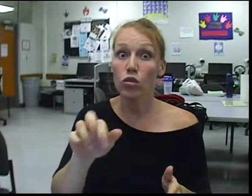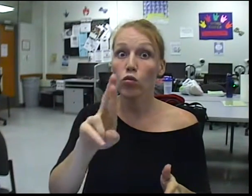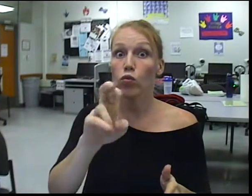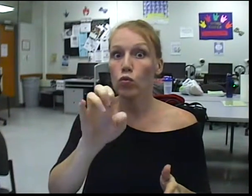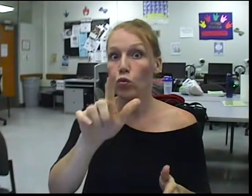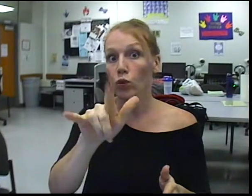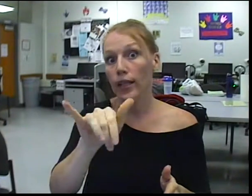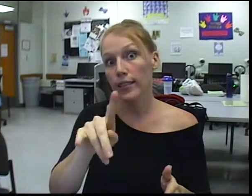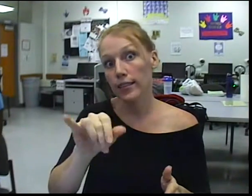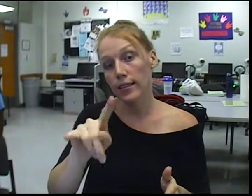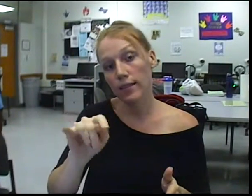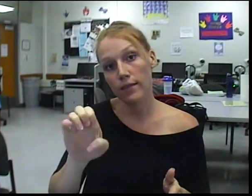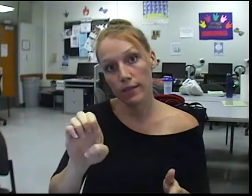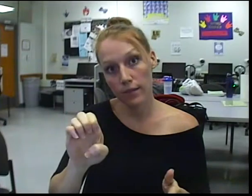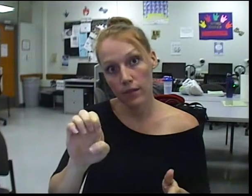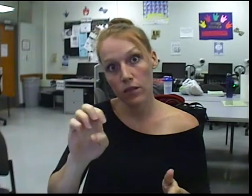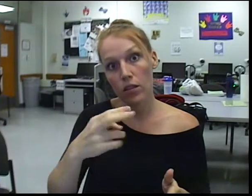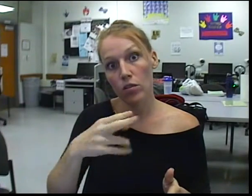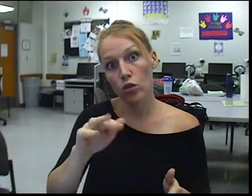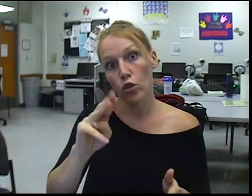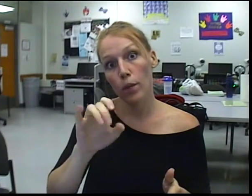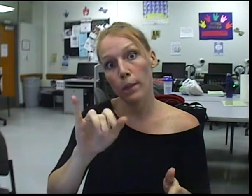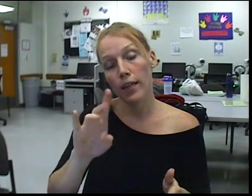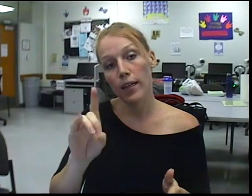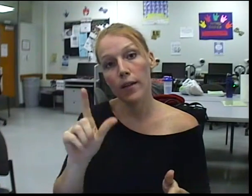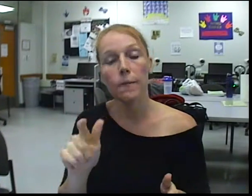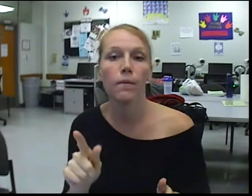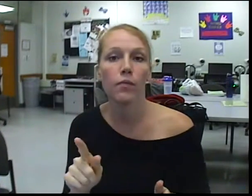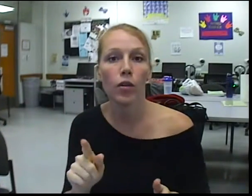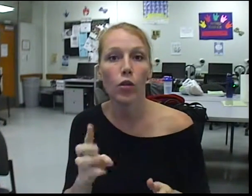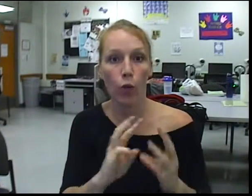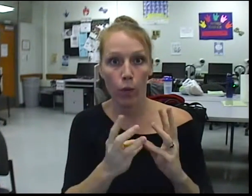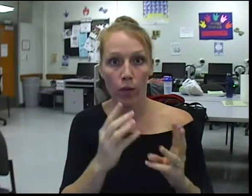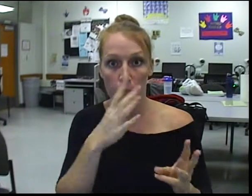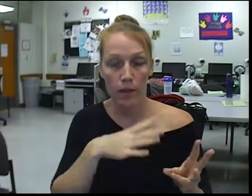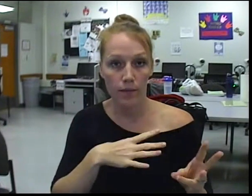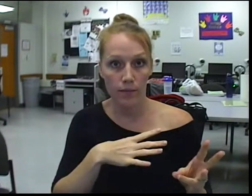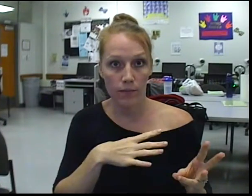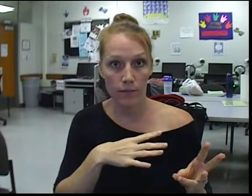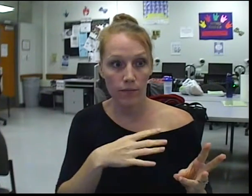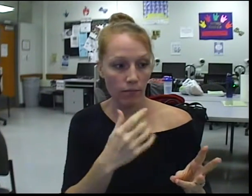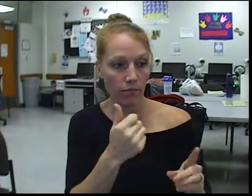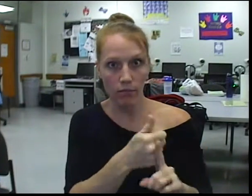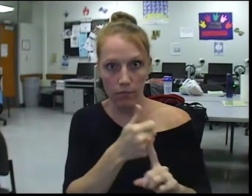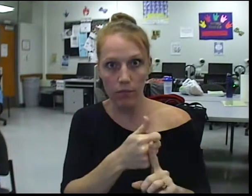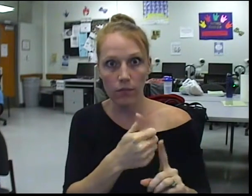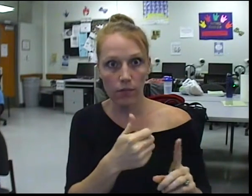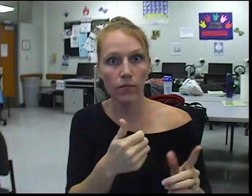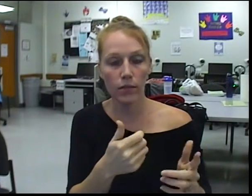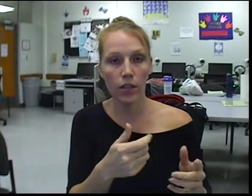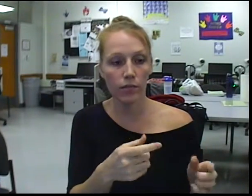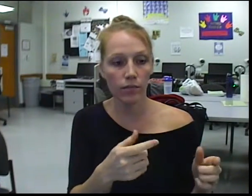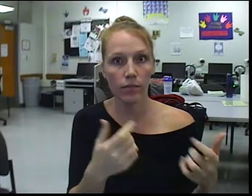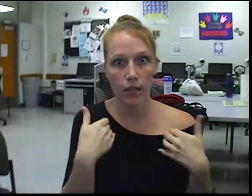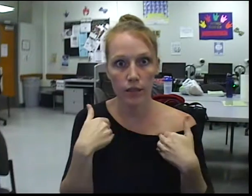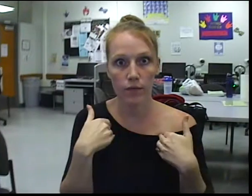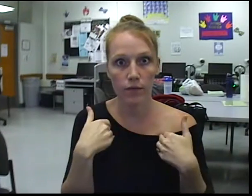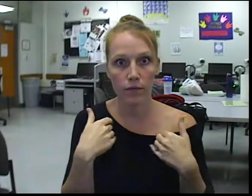Weatherman has nifty little devices to determine relative humidity. They know, depending on what the temperature is, how much